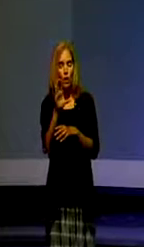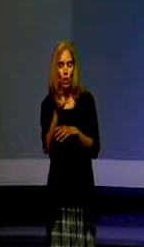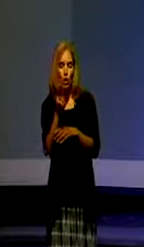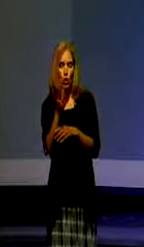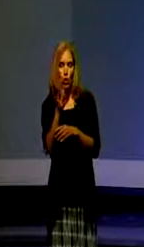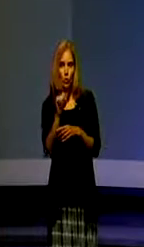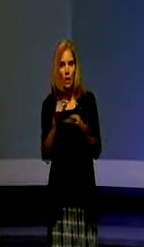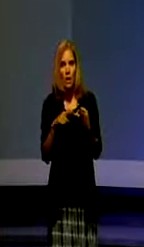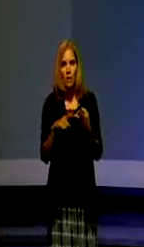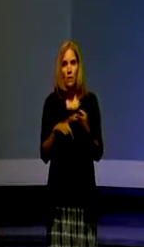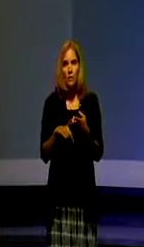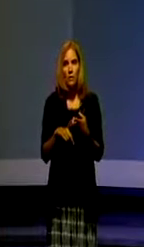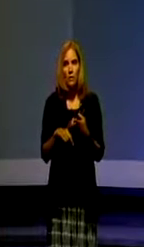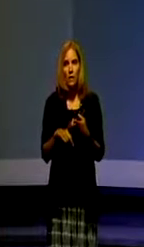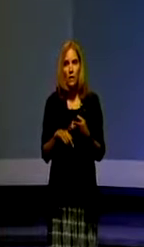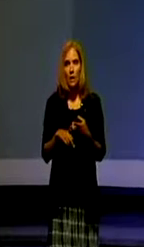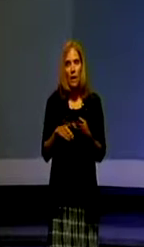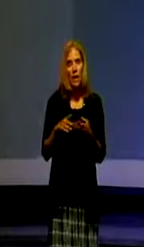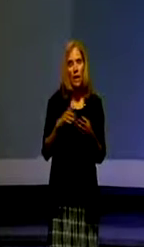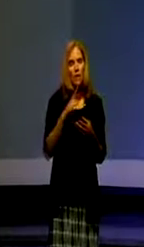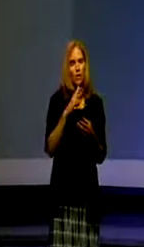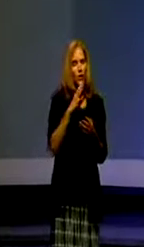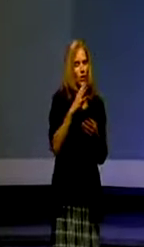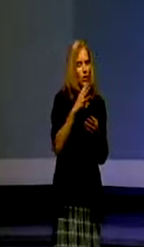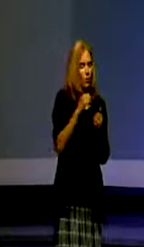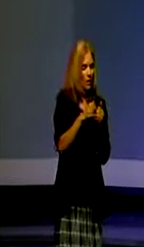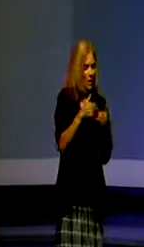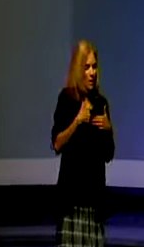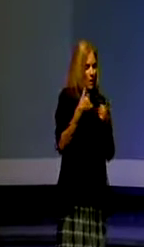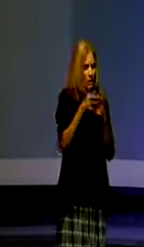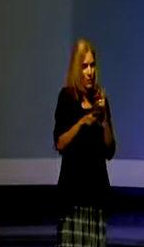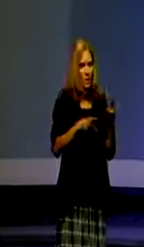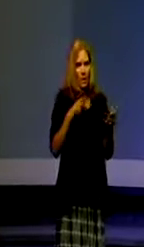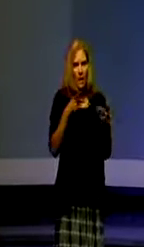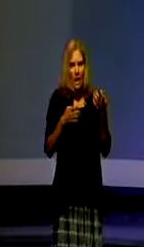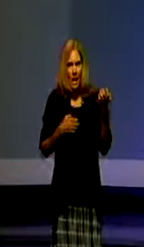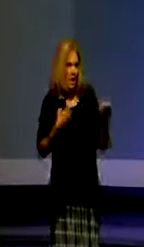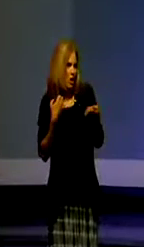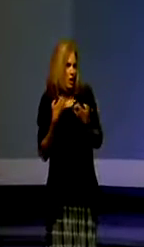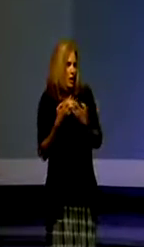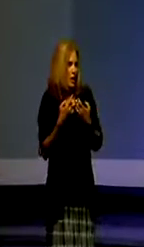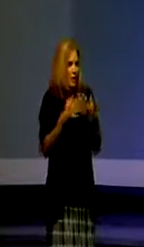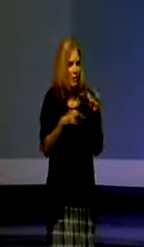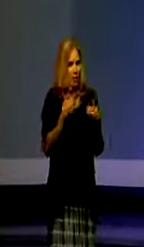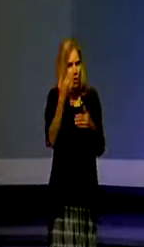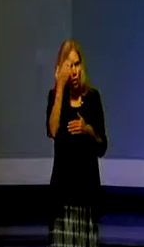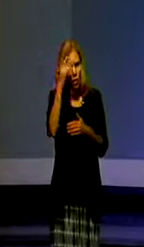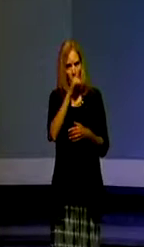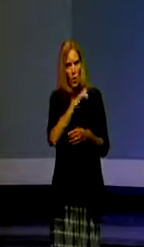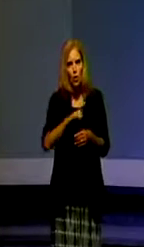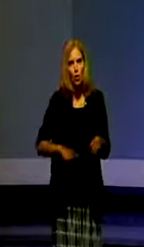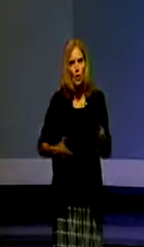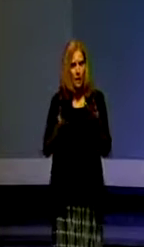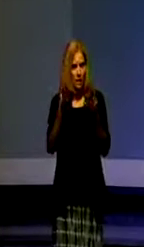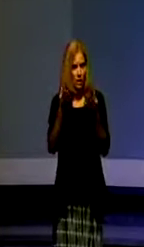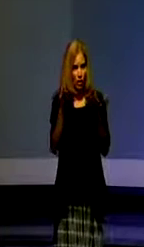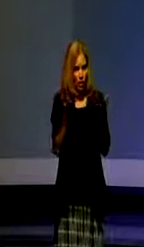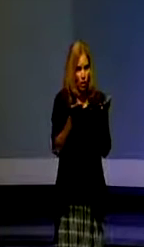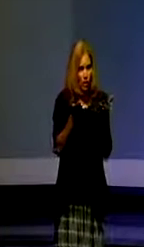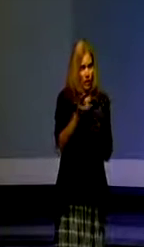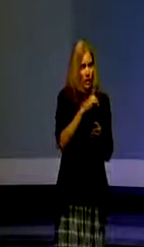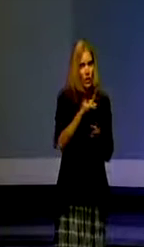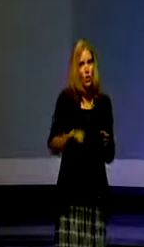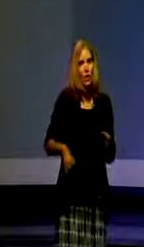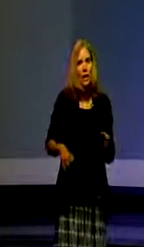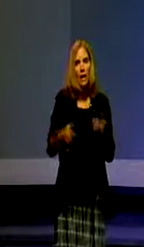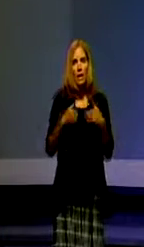Cuba and relate with those young people, energetic about knowing the Lord and about serving him, and even getting